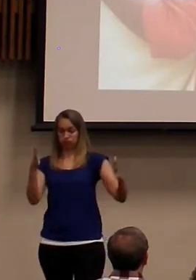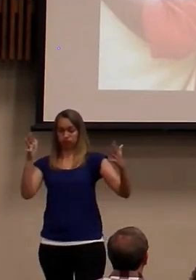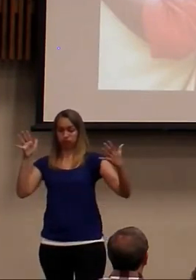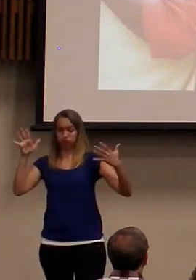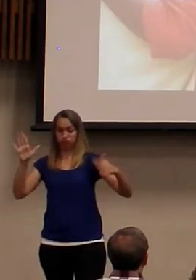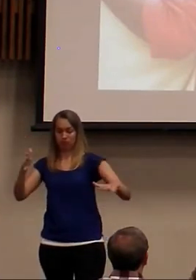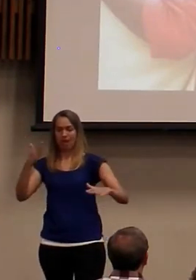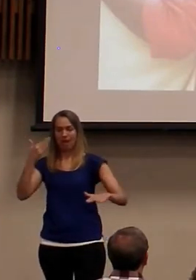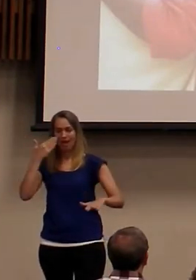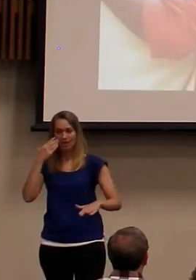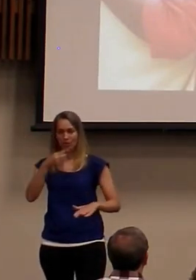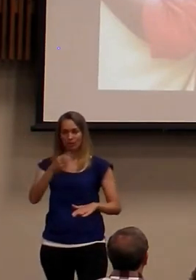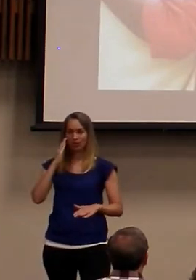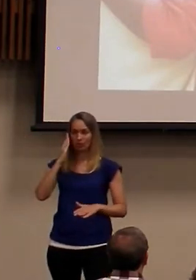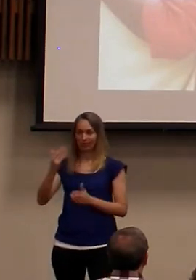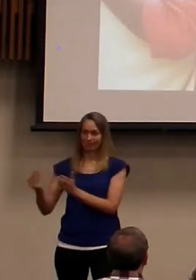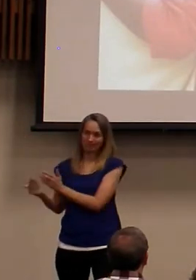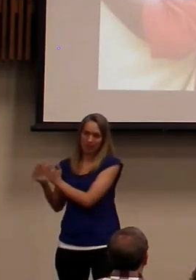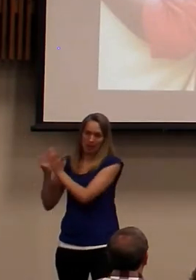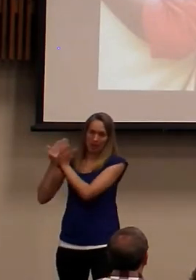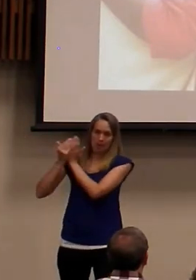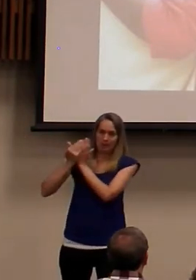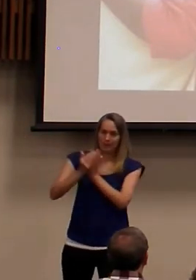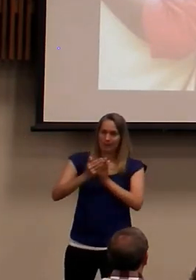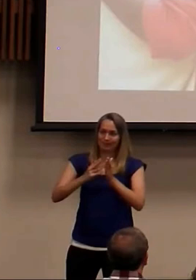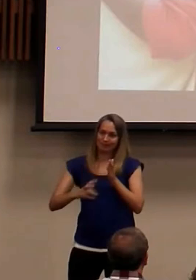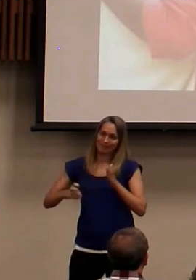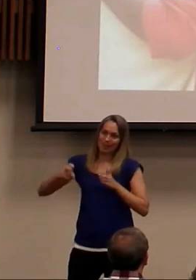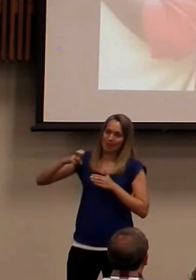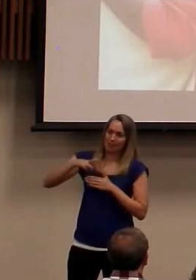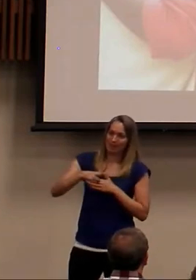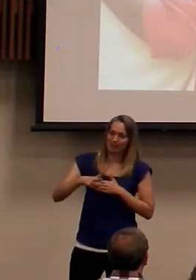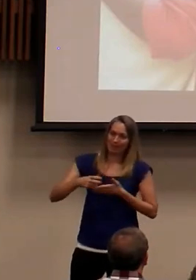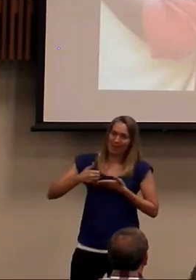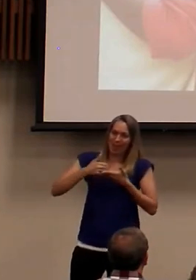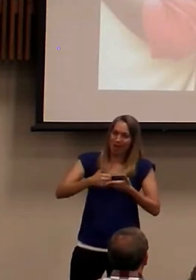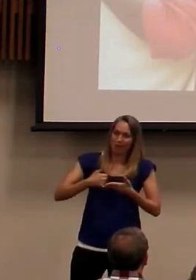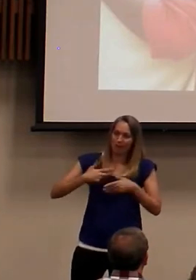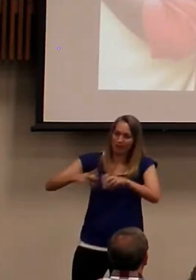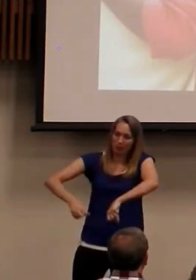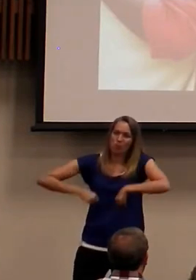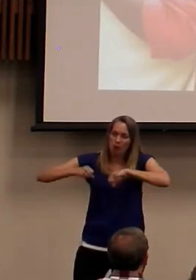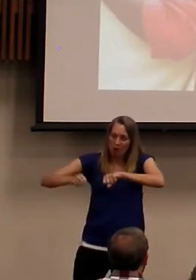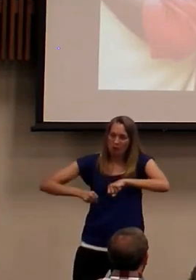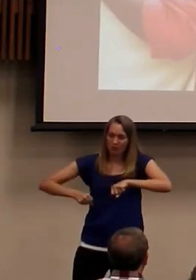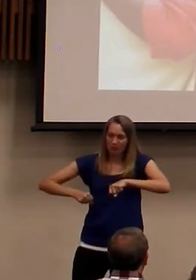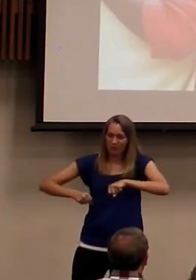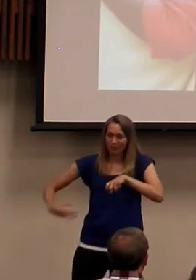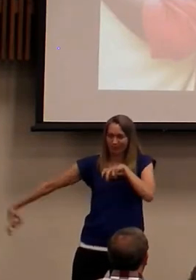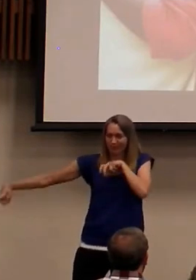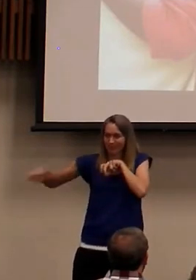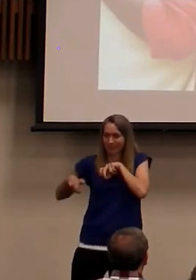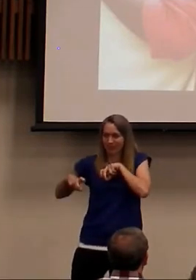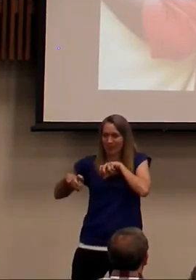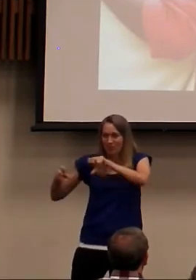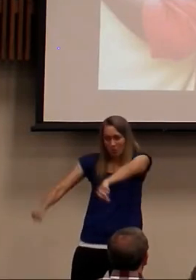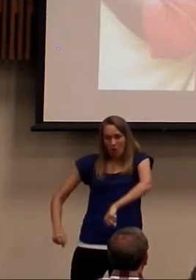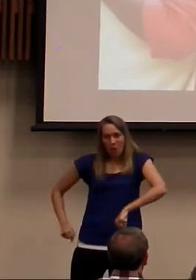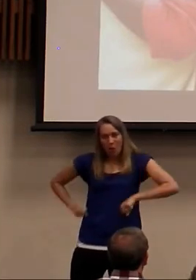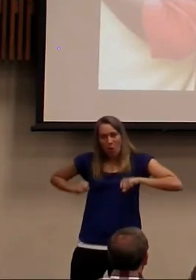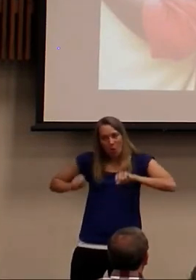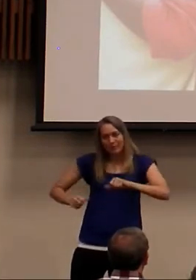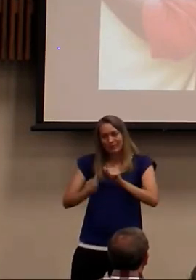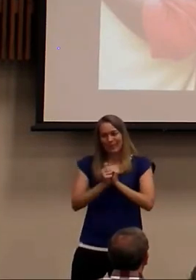boat. And he will jump in mine, and together we'll be able to row. So I love my wife and my family so much is because we row